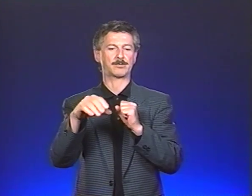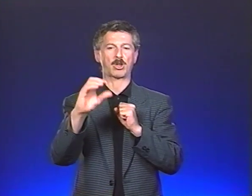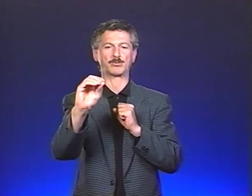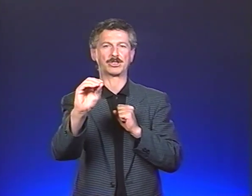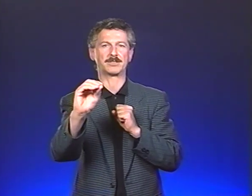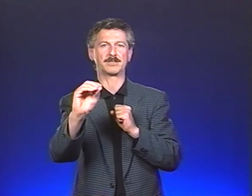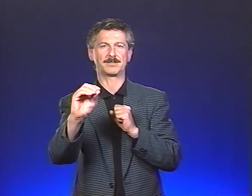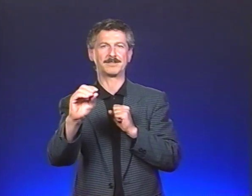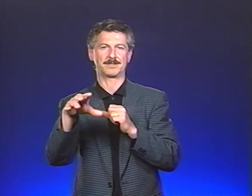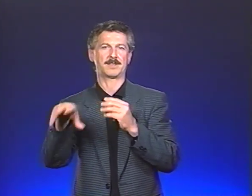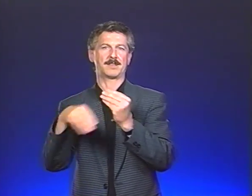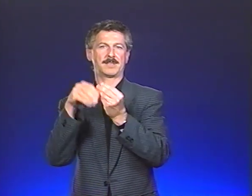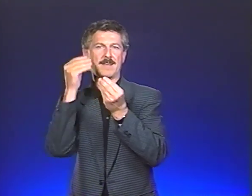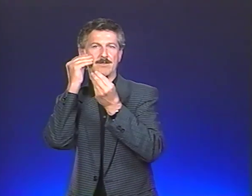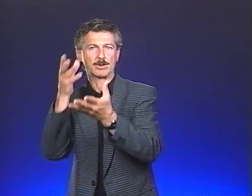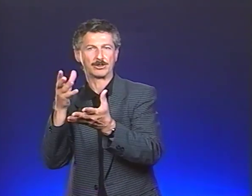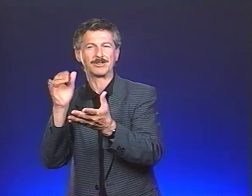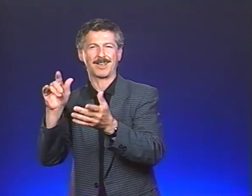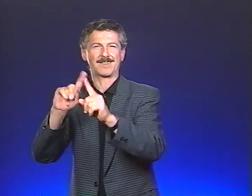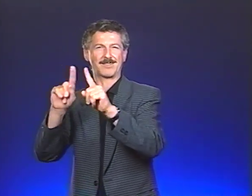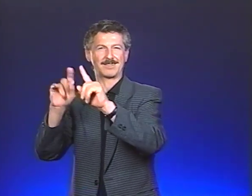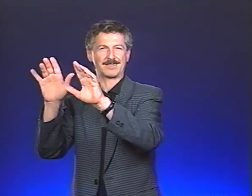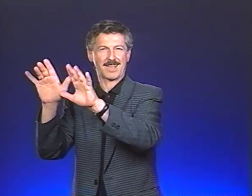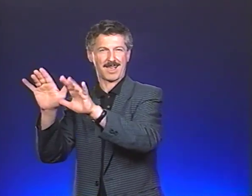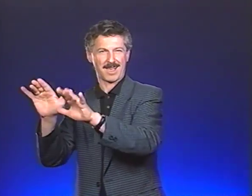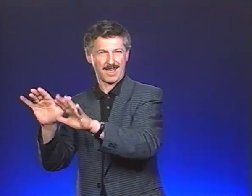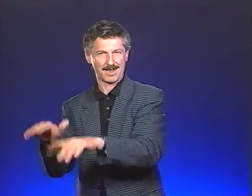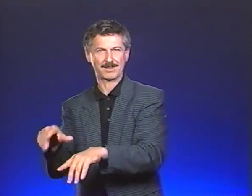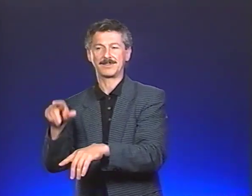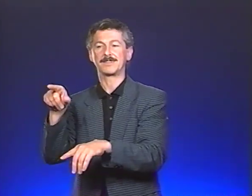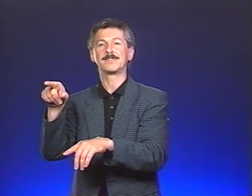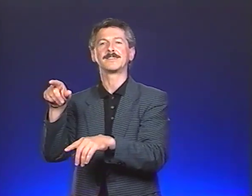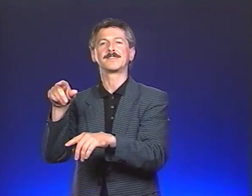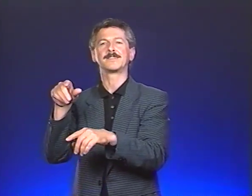Subject-object agreement is an example also of inflectional morphology.